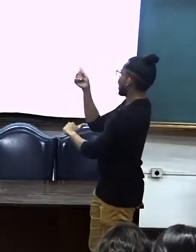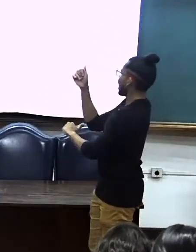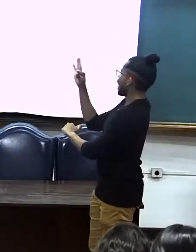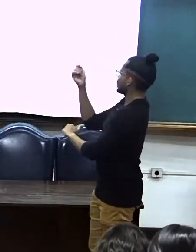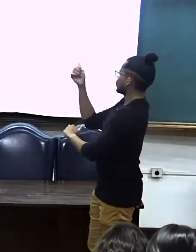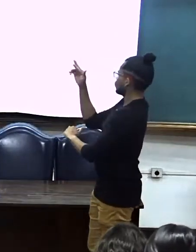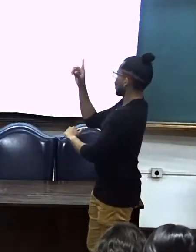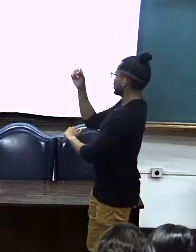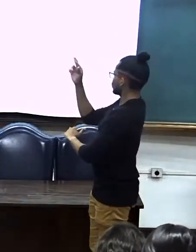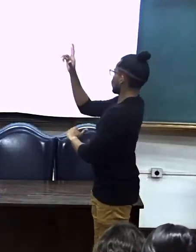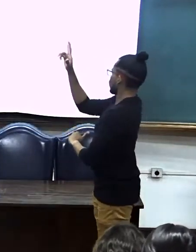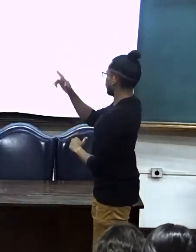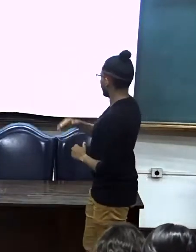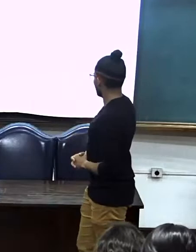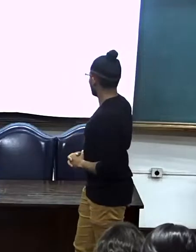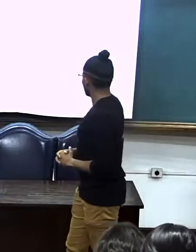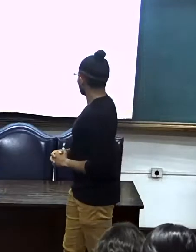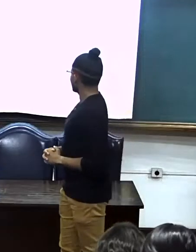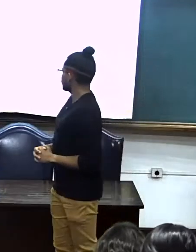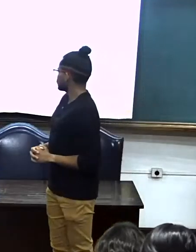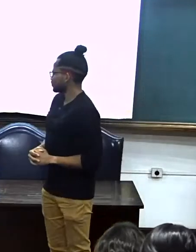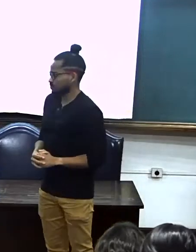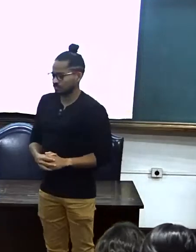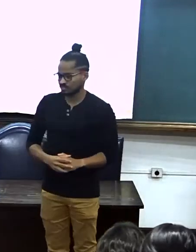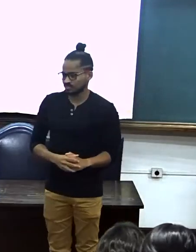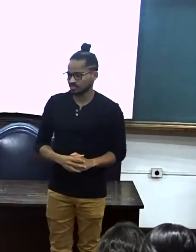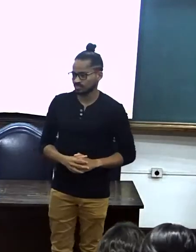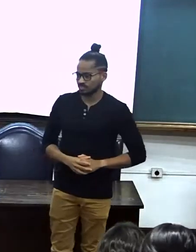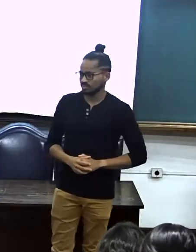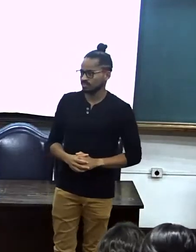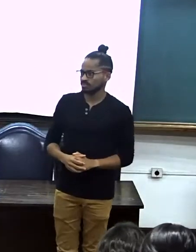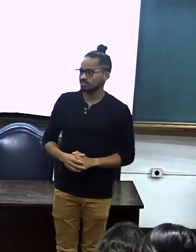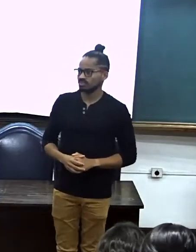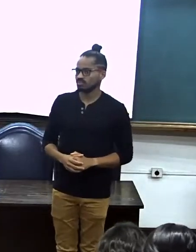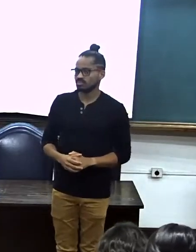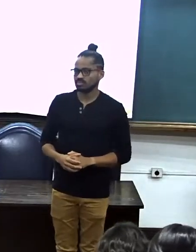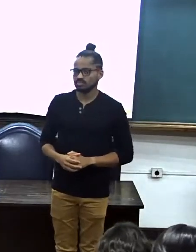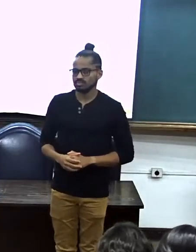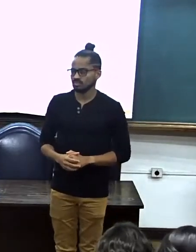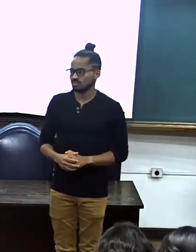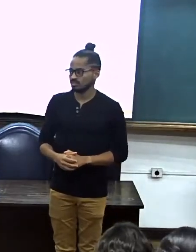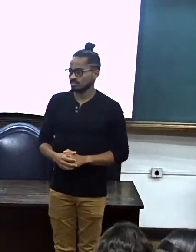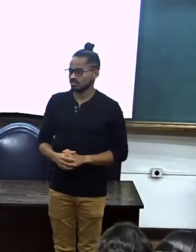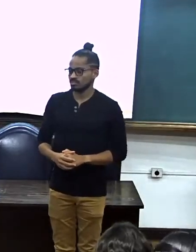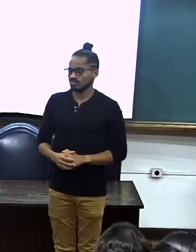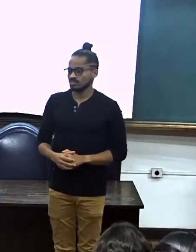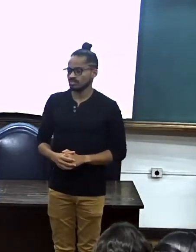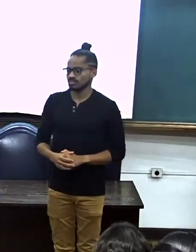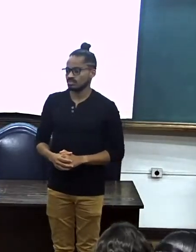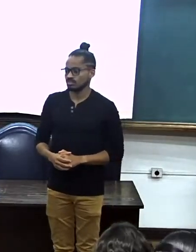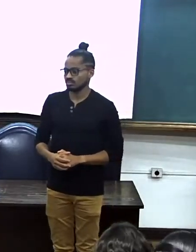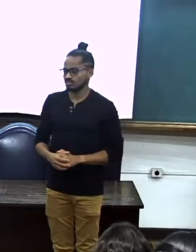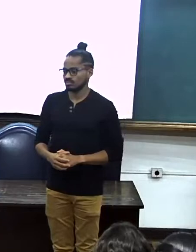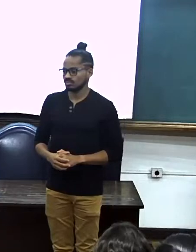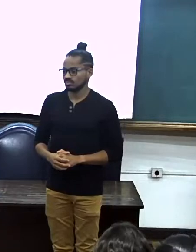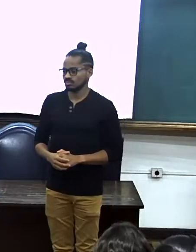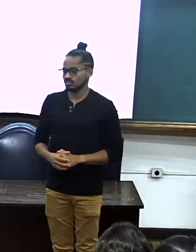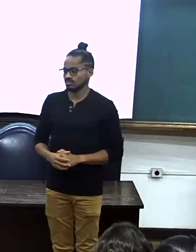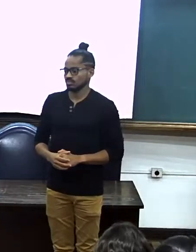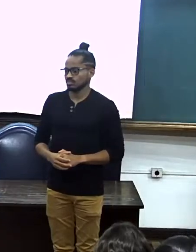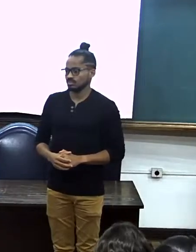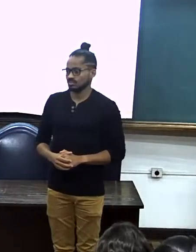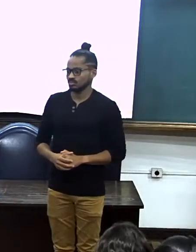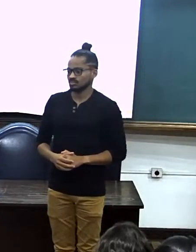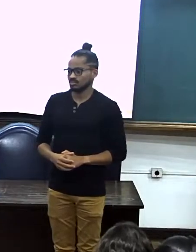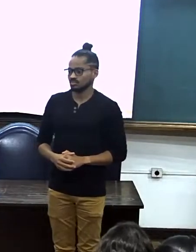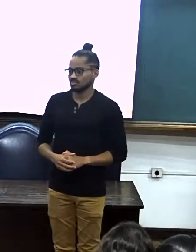Então, esse é o modelo CD, tal qual Fujimura propôs em 91. A gente tem